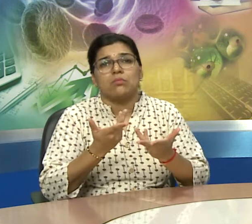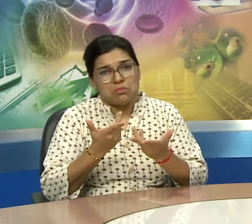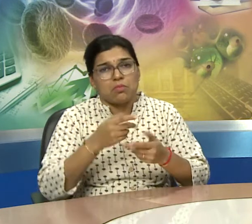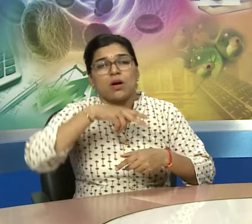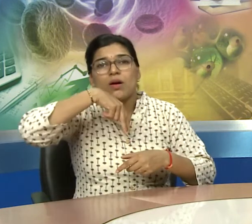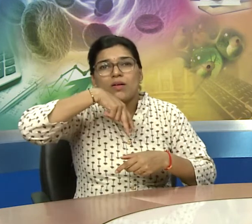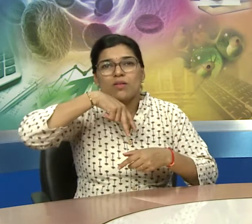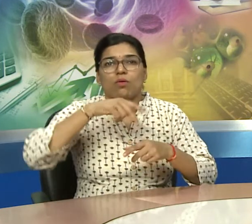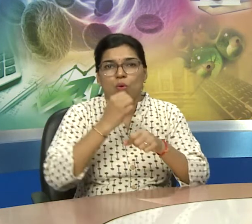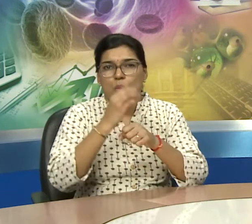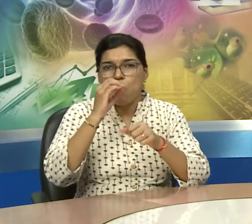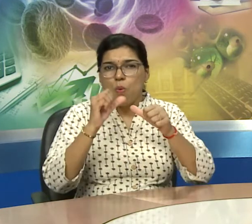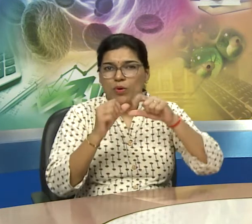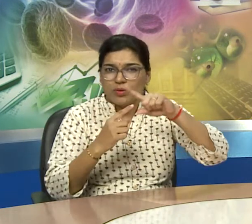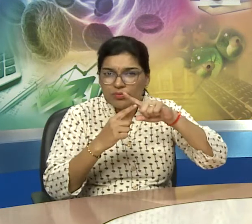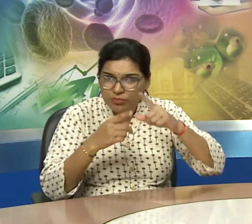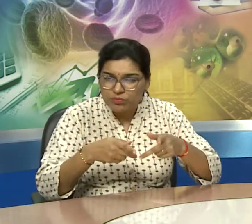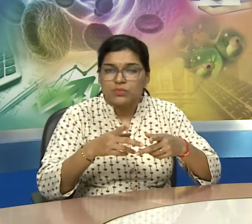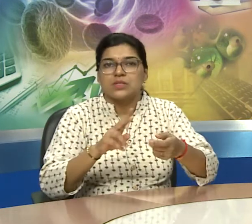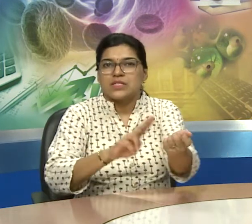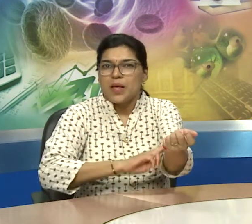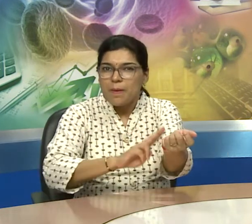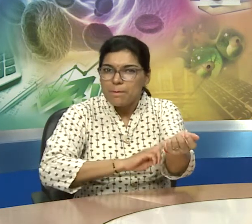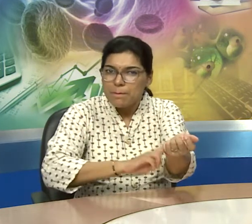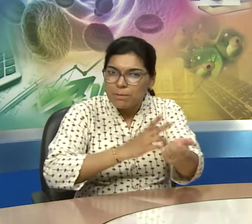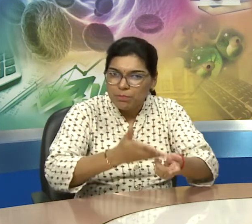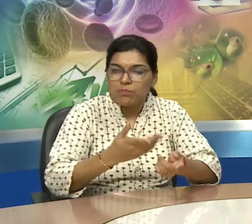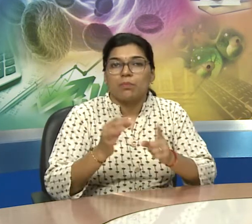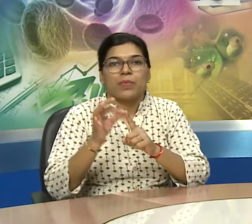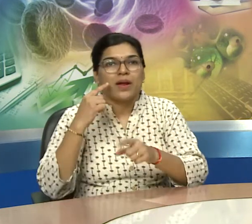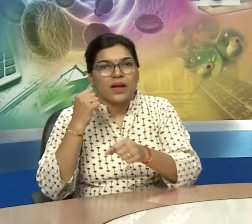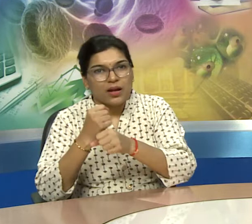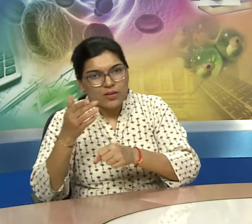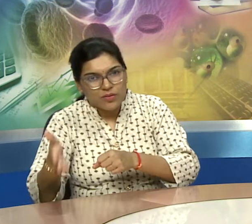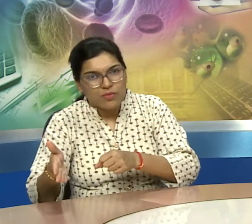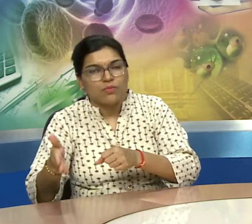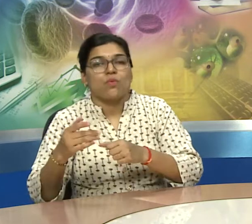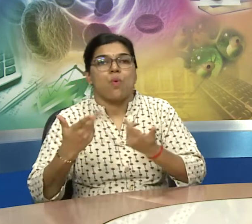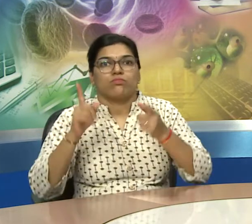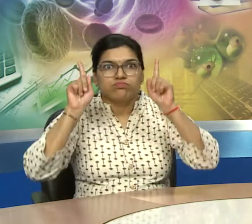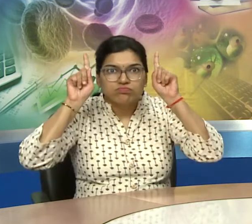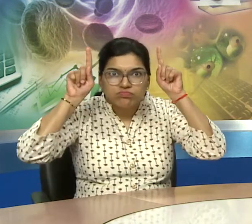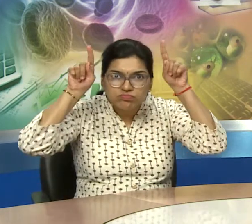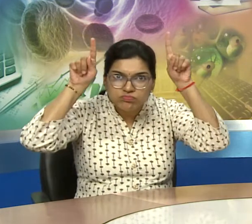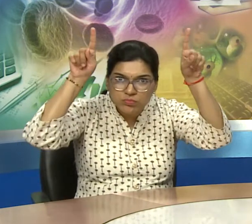animals for food like goat, sheep, pig,